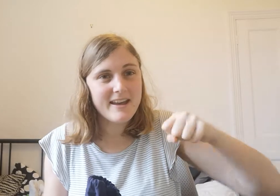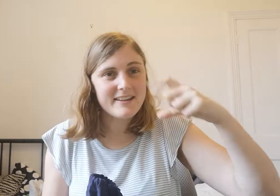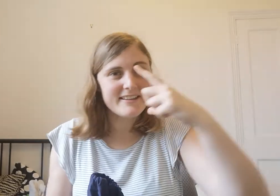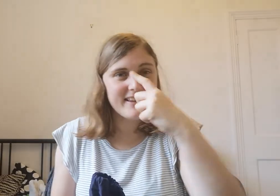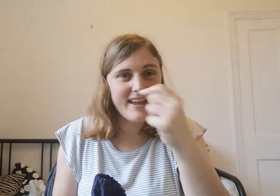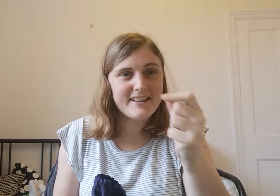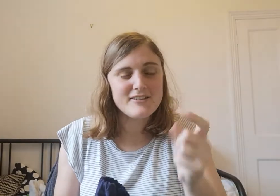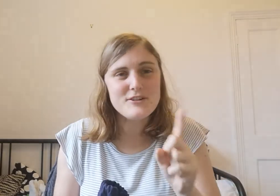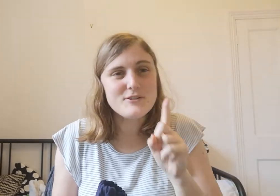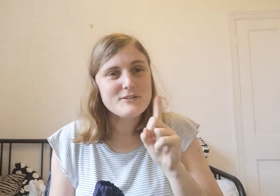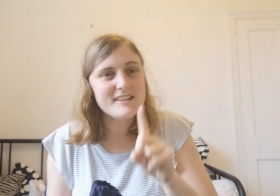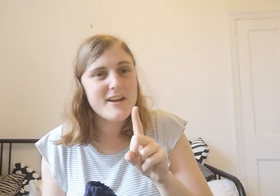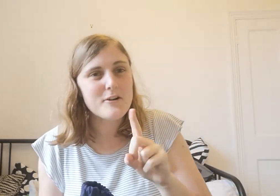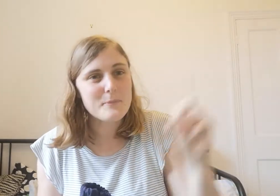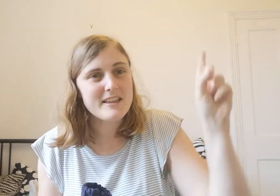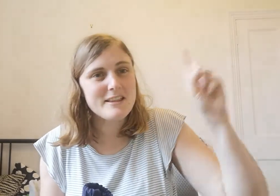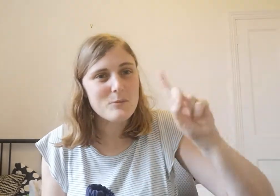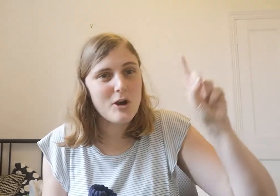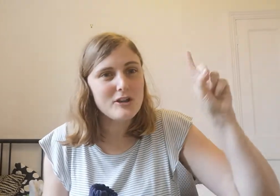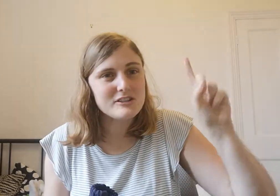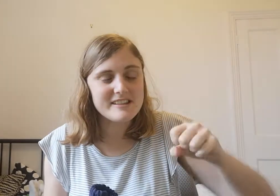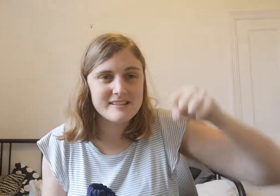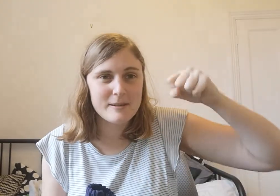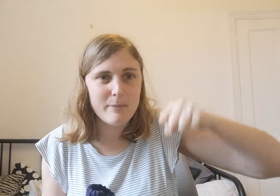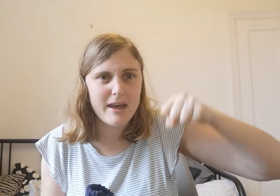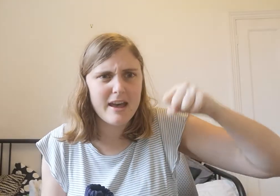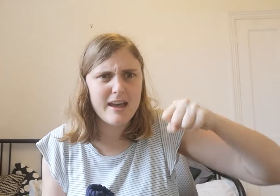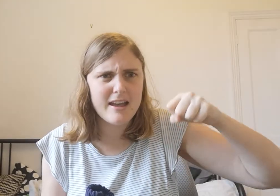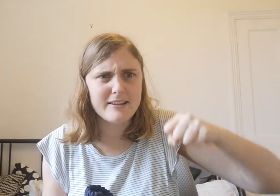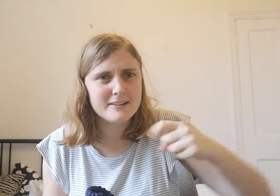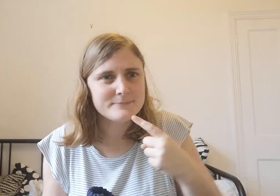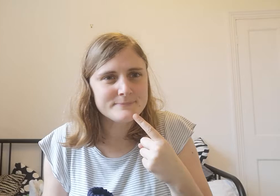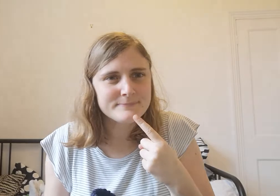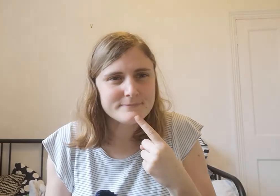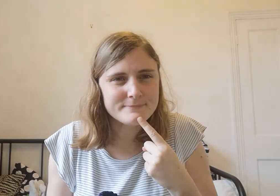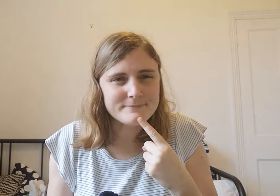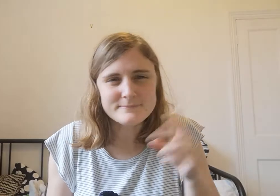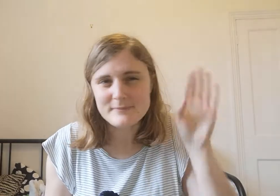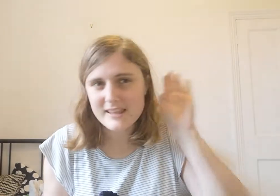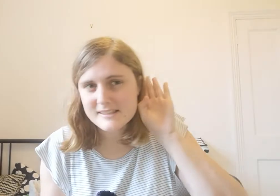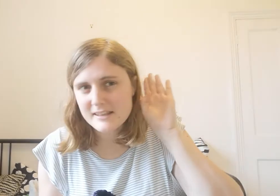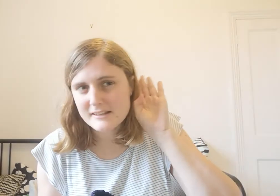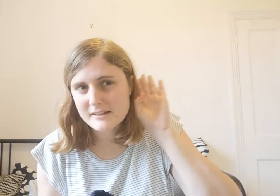bag? Can you tell me what's in the bag? Listen.